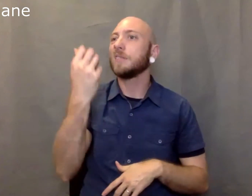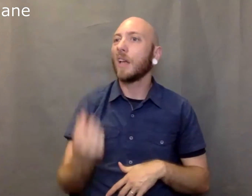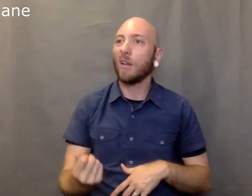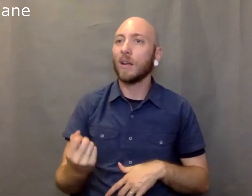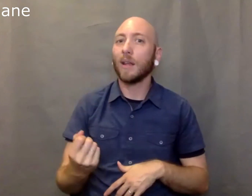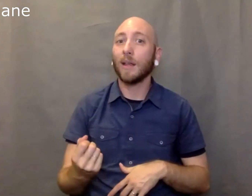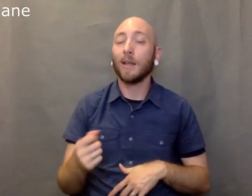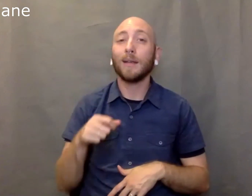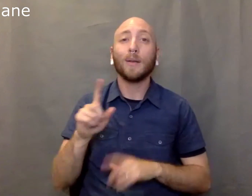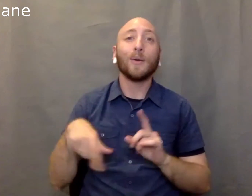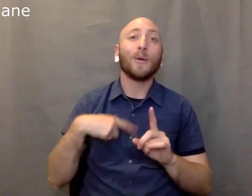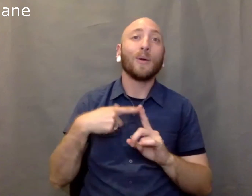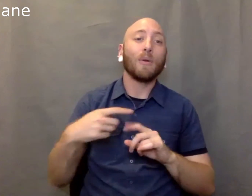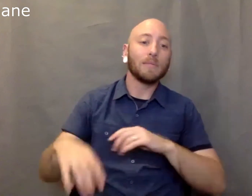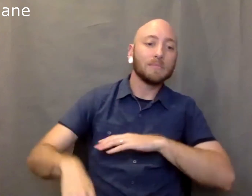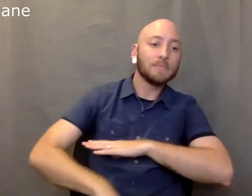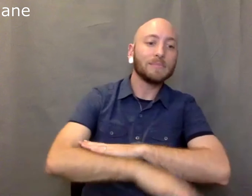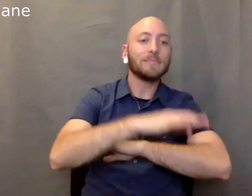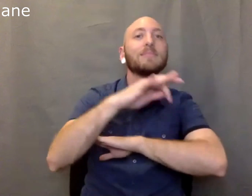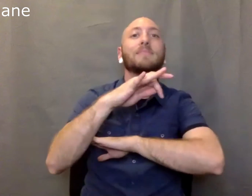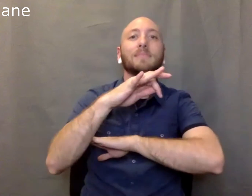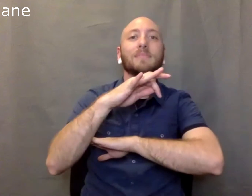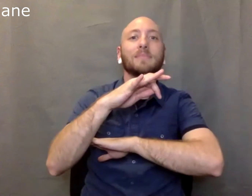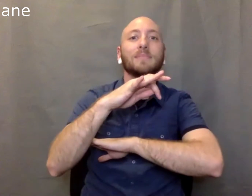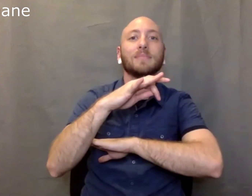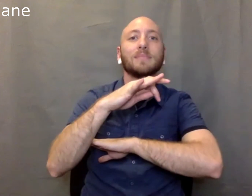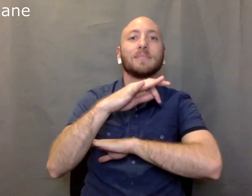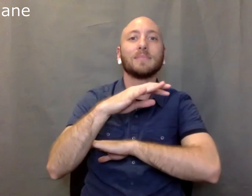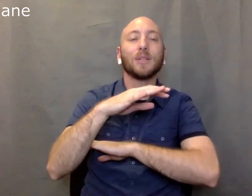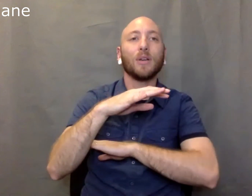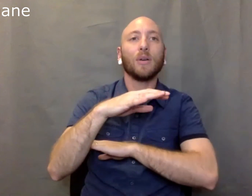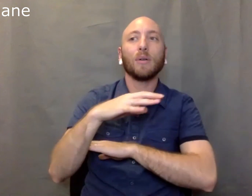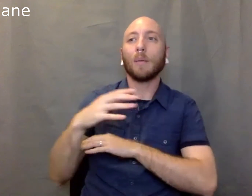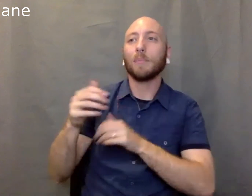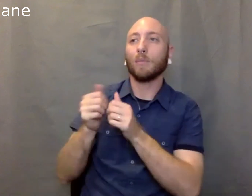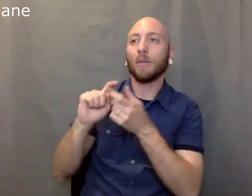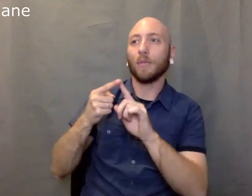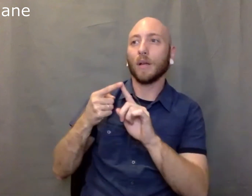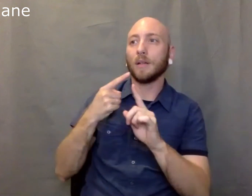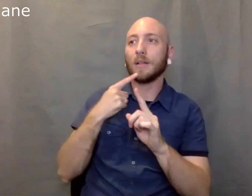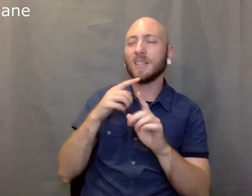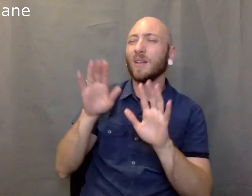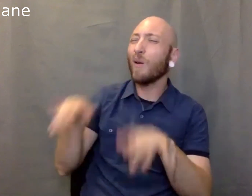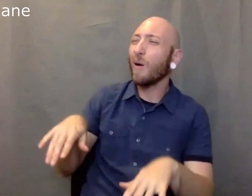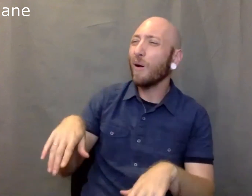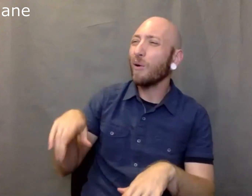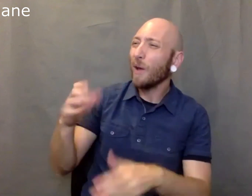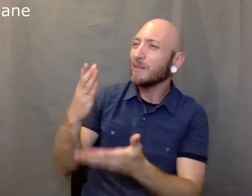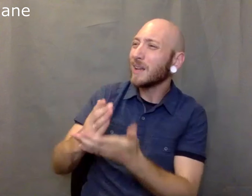finally coming up, and then I would come to and I would be sitting there in the driveway with my friend, and I'd say like, dude, we got to stop doing this, man. Like, what are we doing? It would always be like that. Like I feel